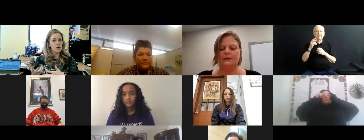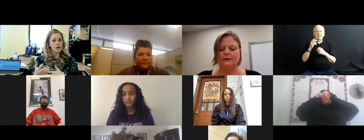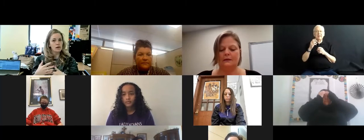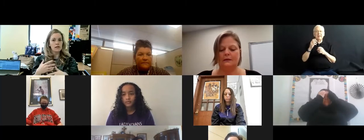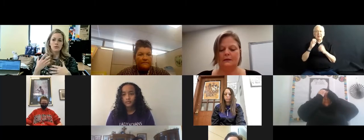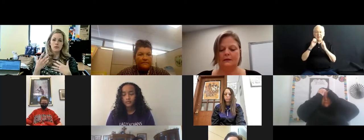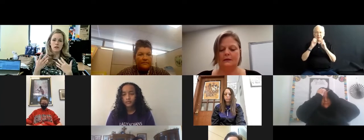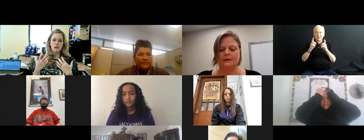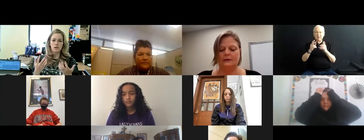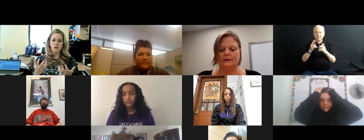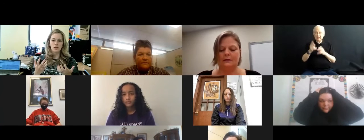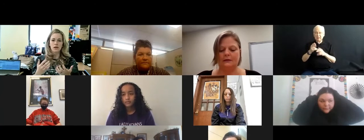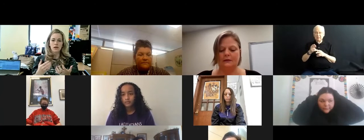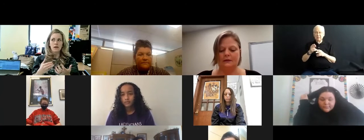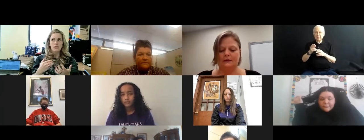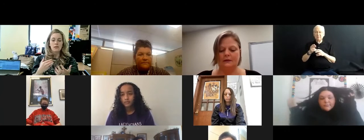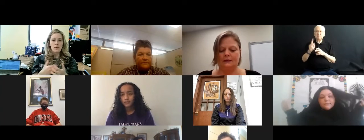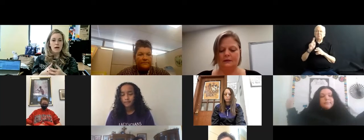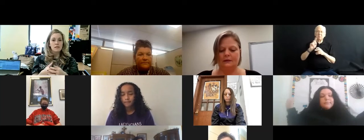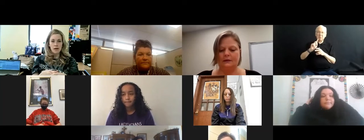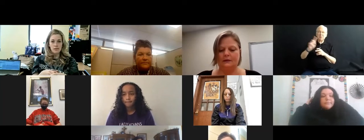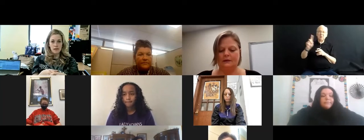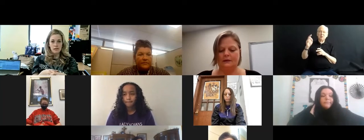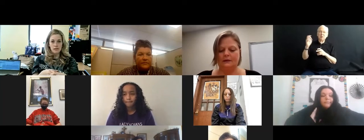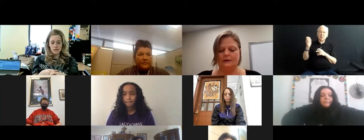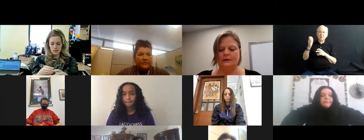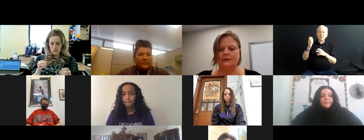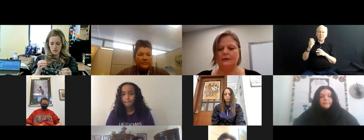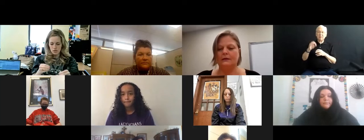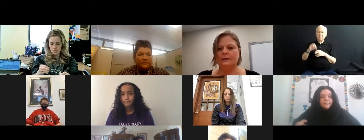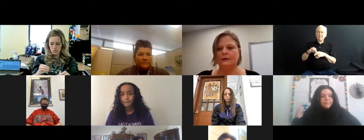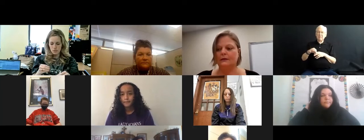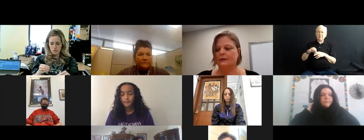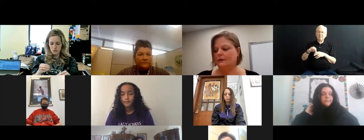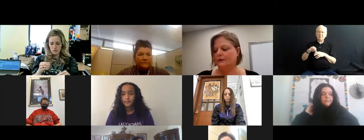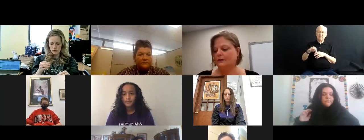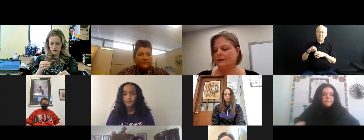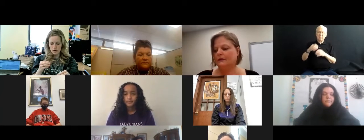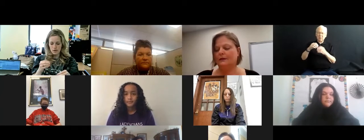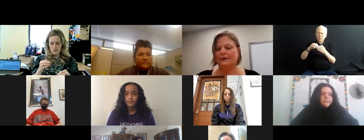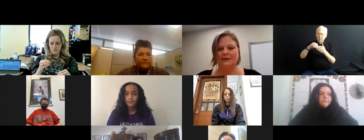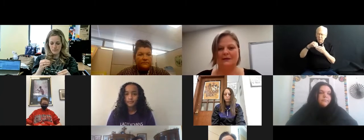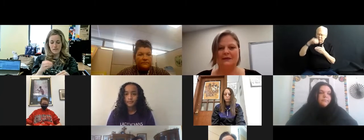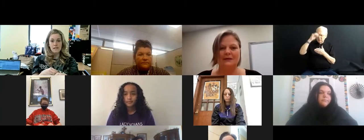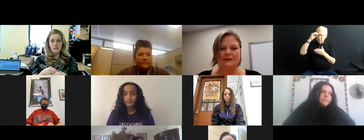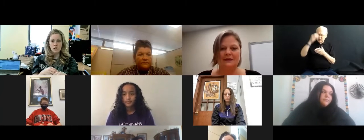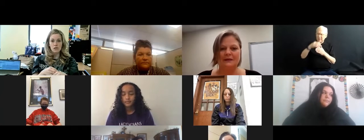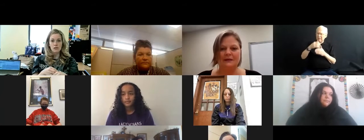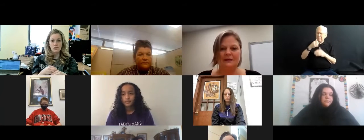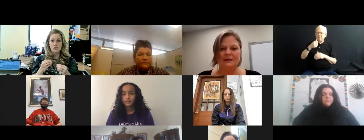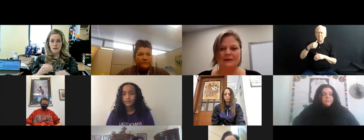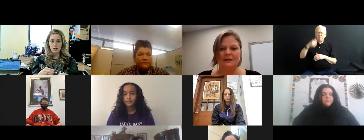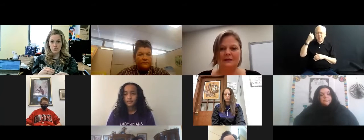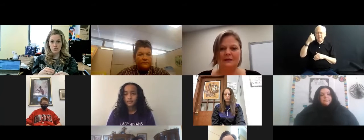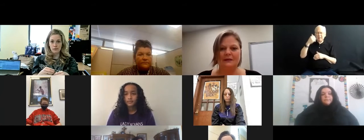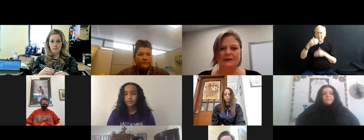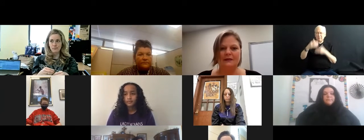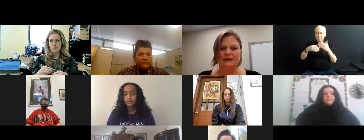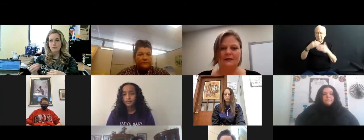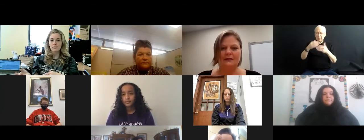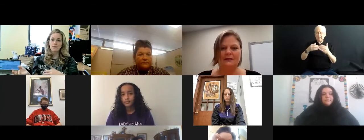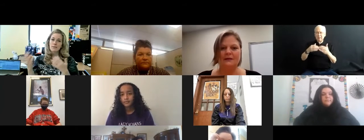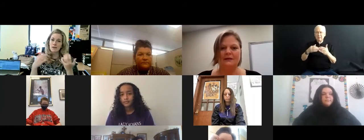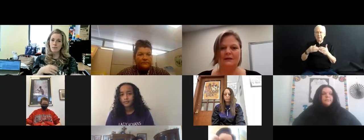going to go there and he was going to learn the best methods to teach deaf